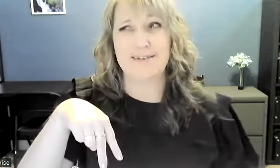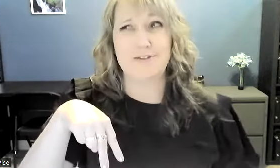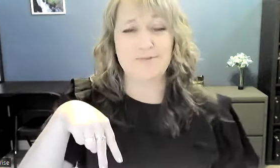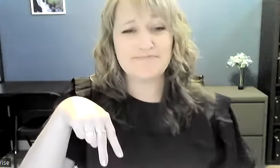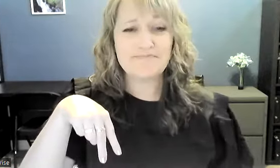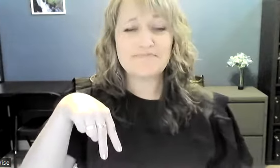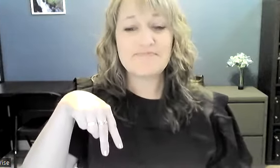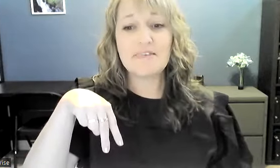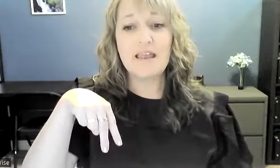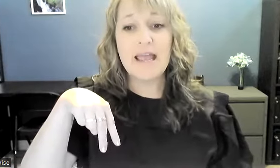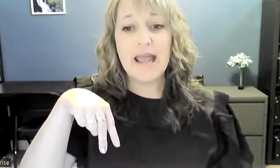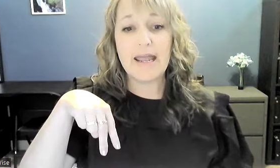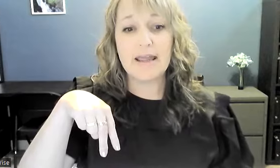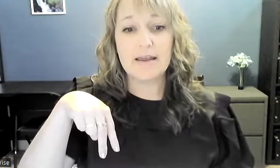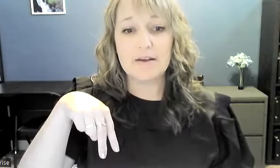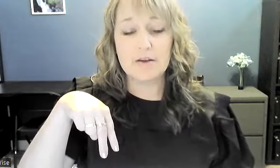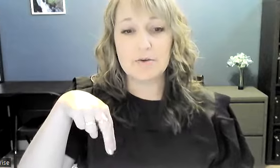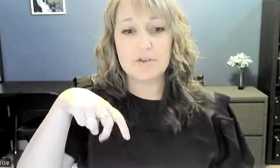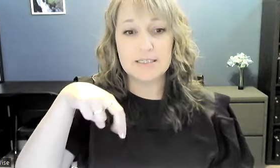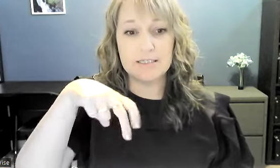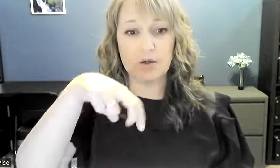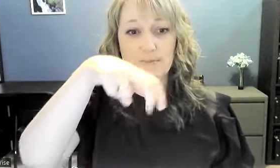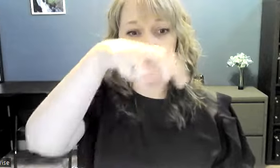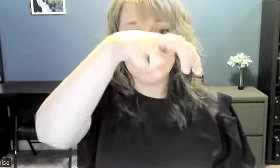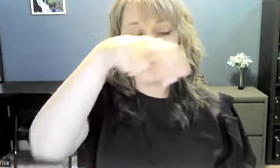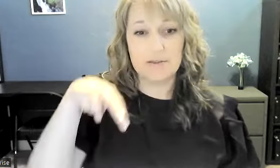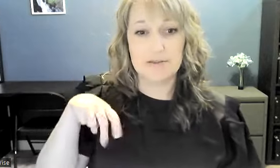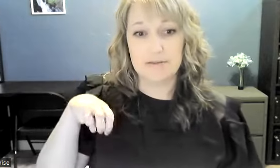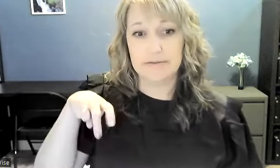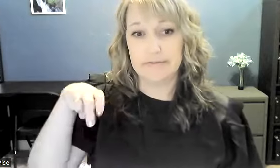too. And you just go upstairs.